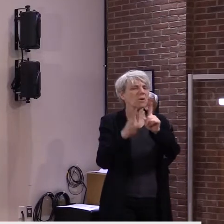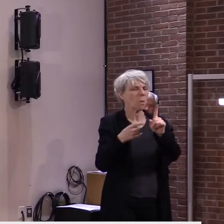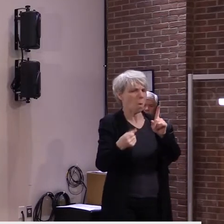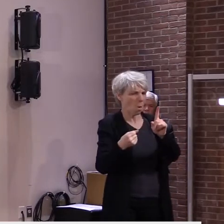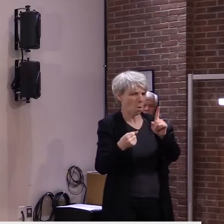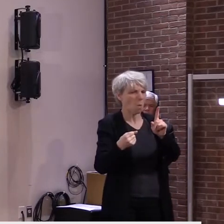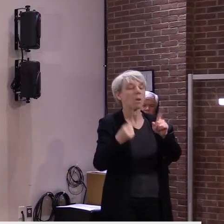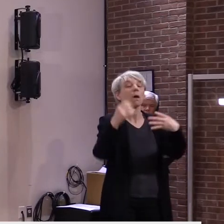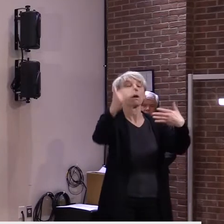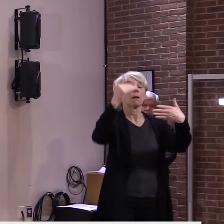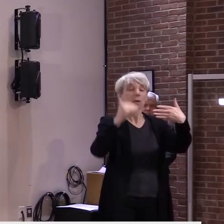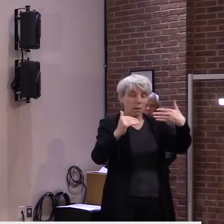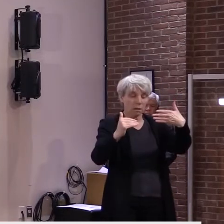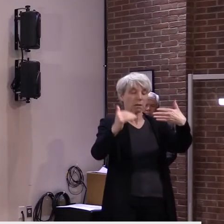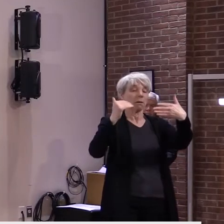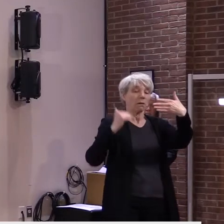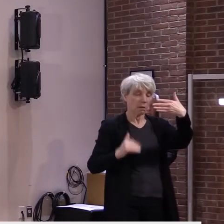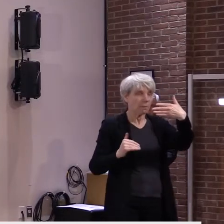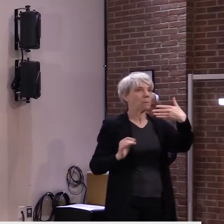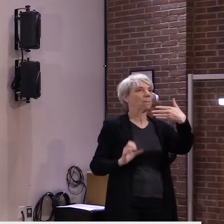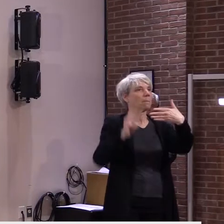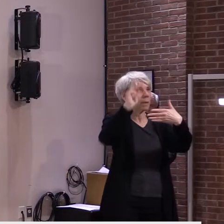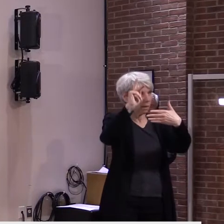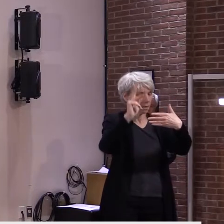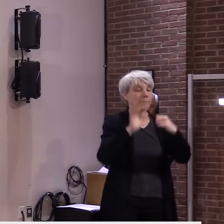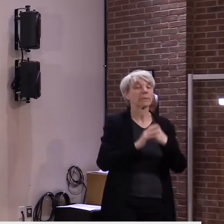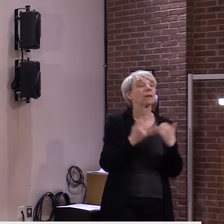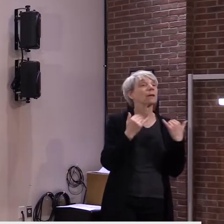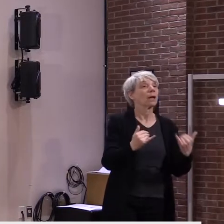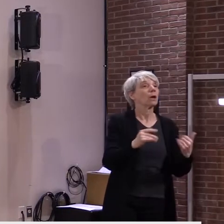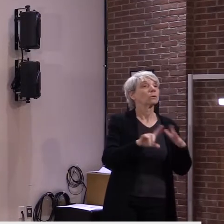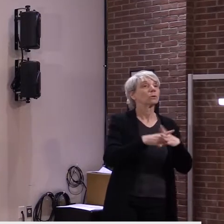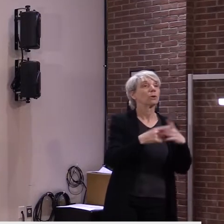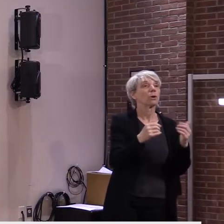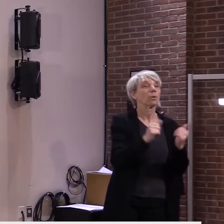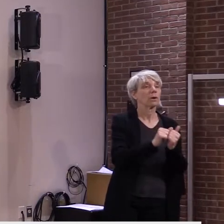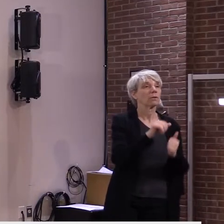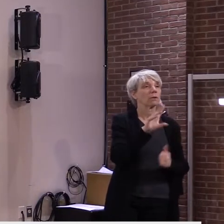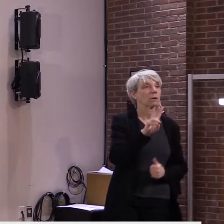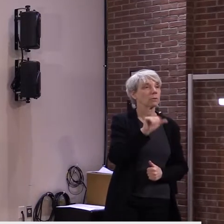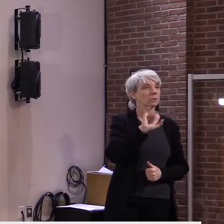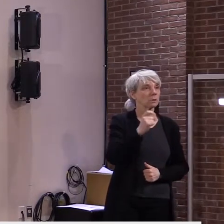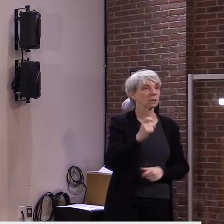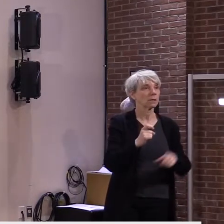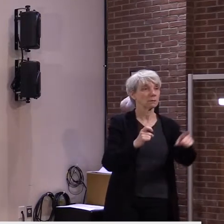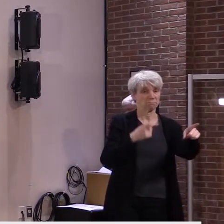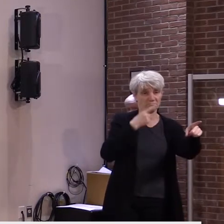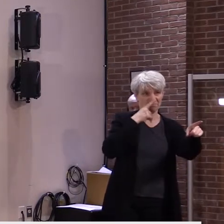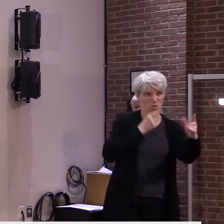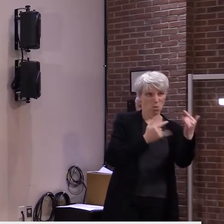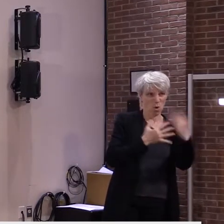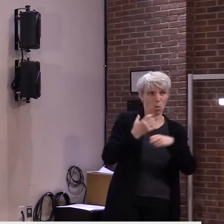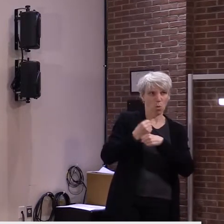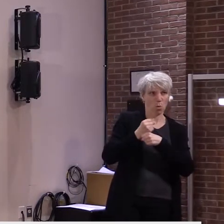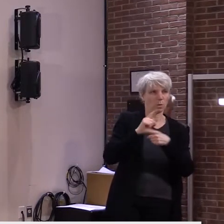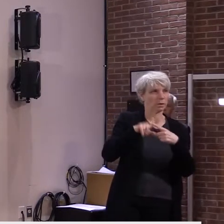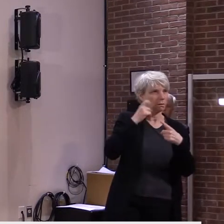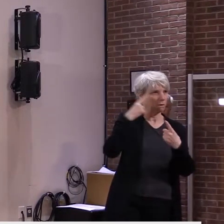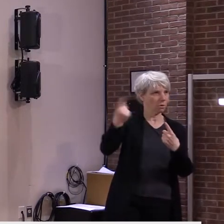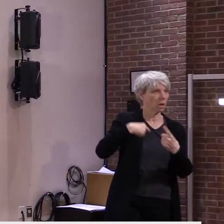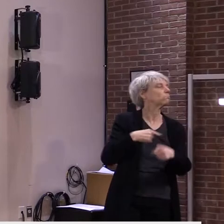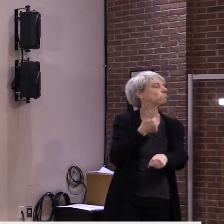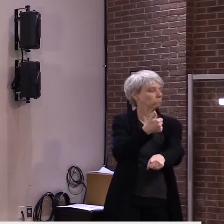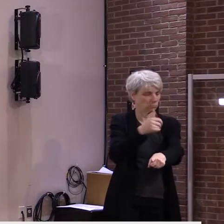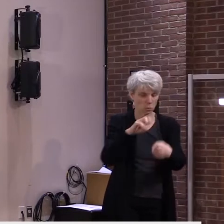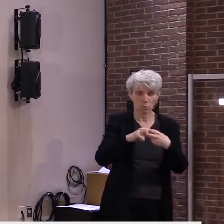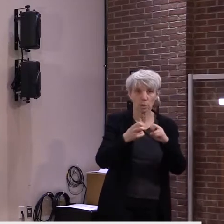he arrives. But first up, we'll start with Calvin Cutler, WCAX. Thank you. I think I'll wait for the governor for my questions.